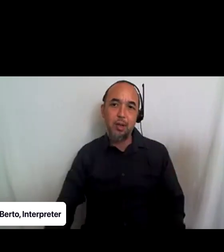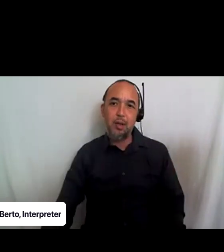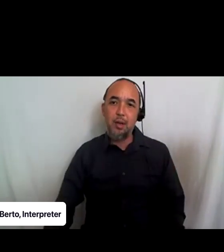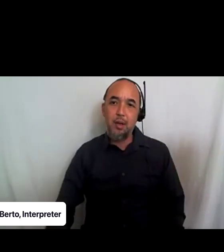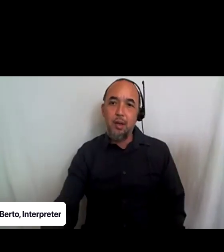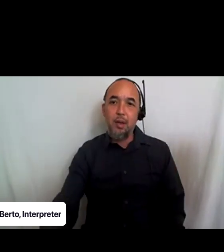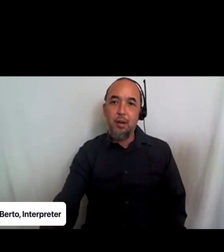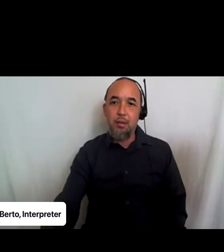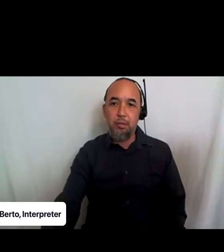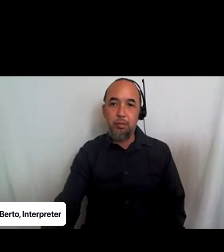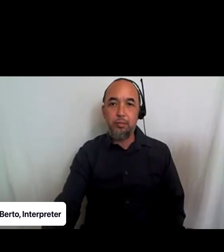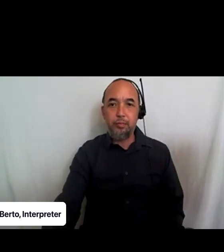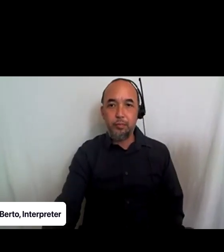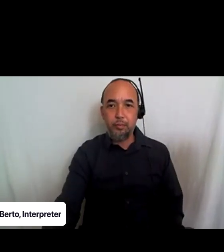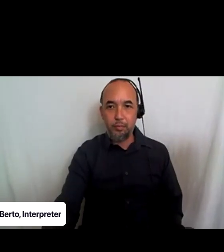And just kind of whisk that in.